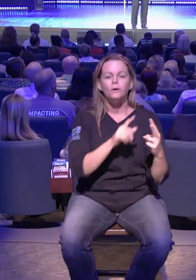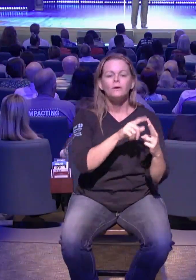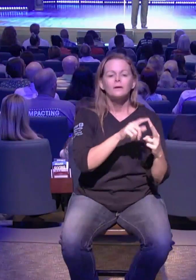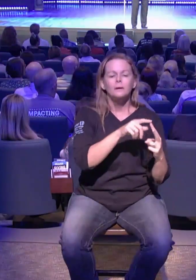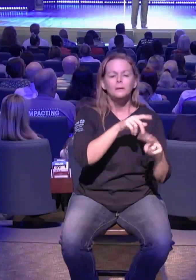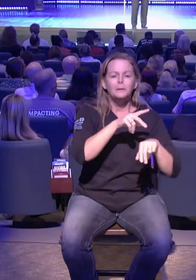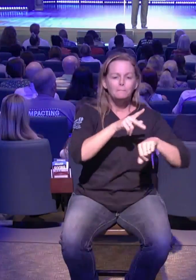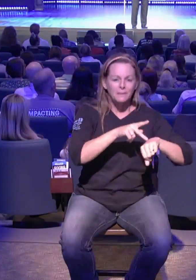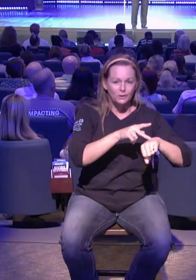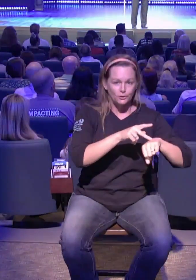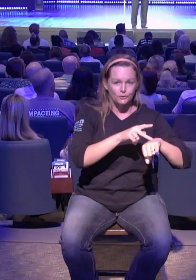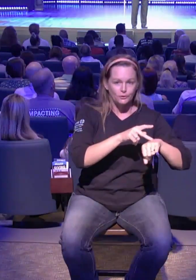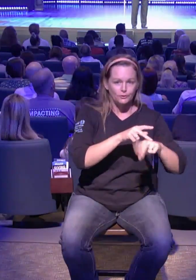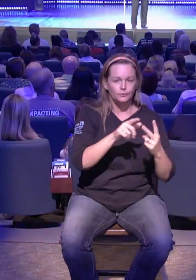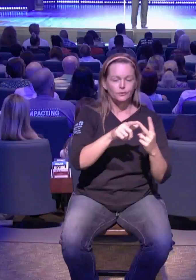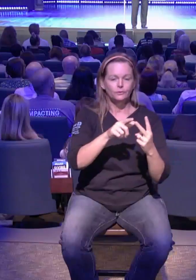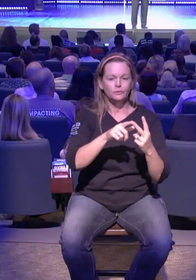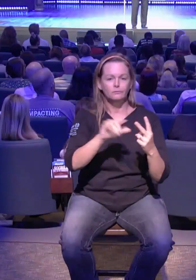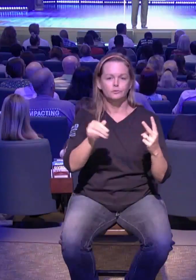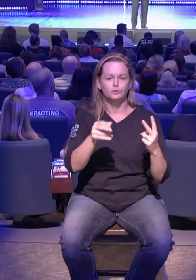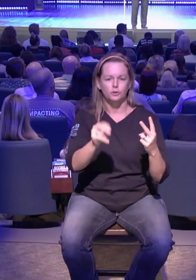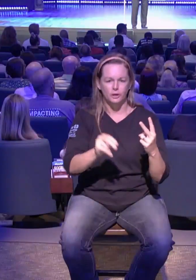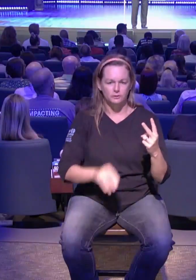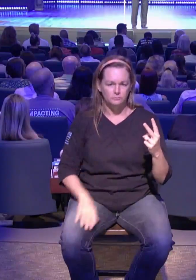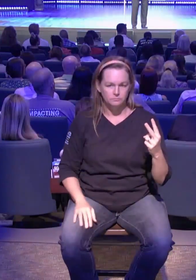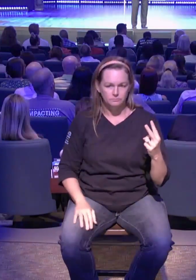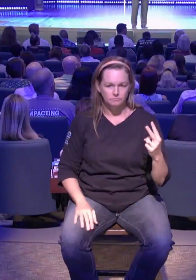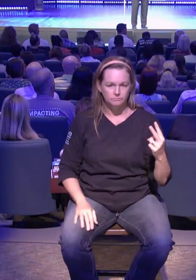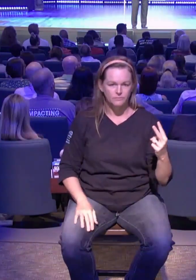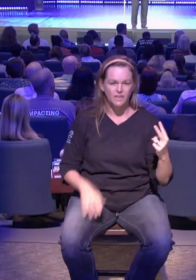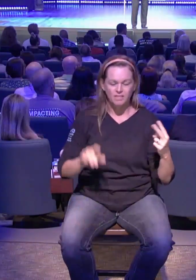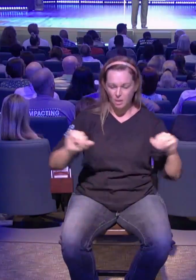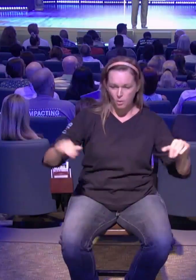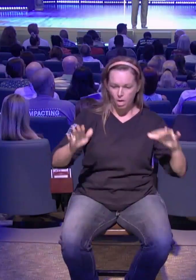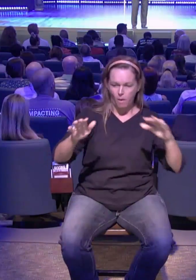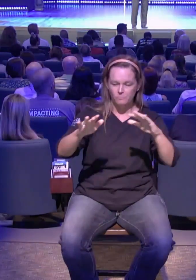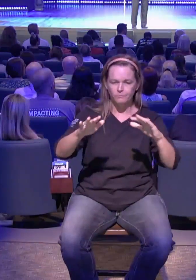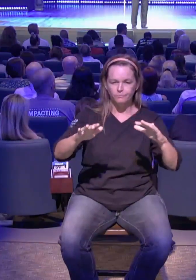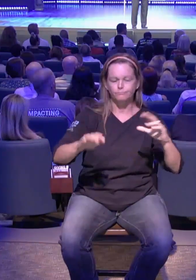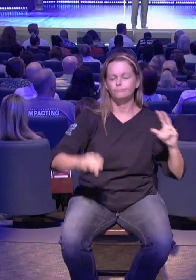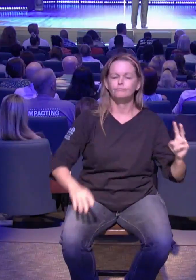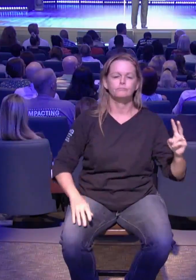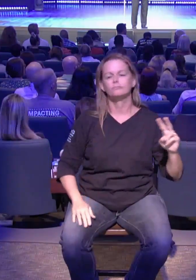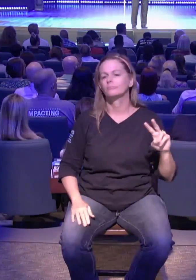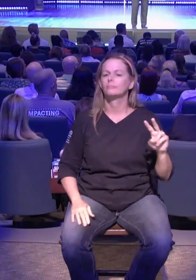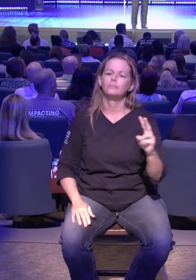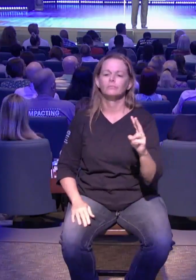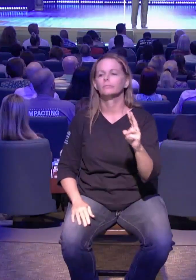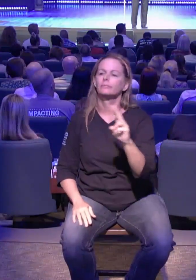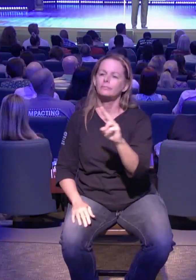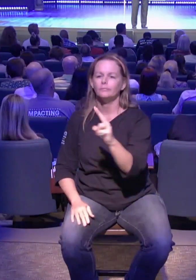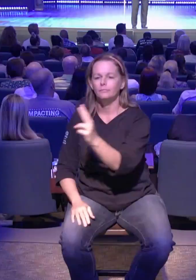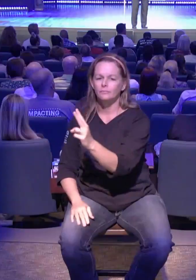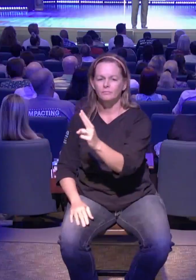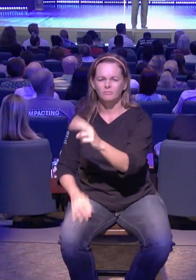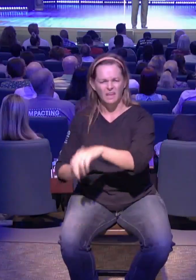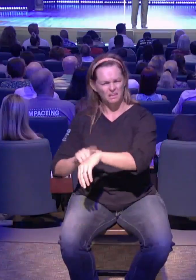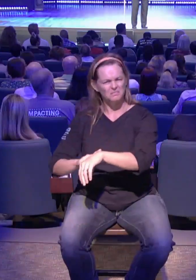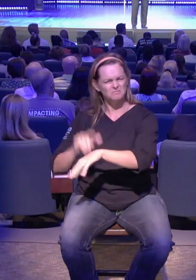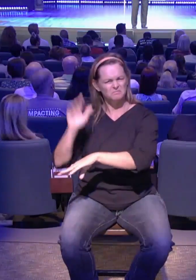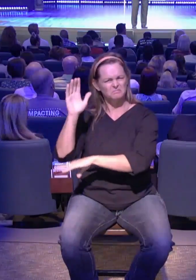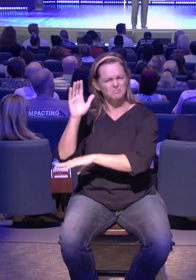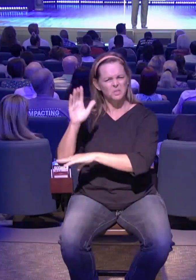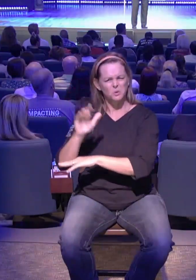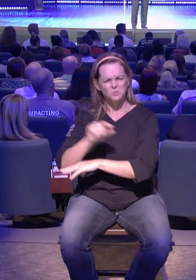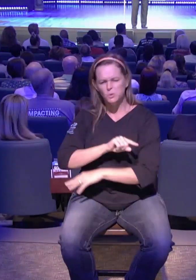the time of prayer at 3 in the afternoon. Now, a man crippled from birth was being carried to the temple